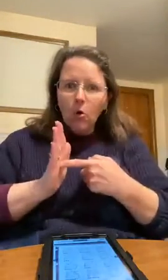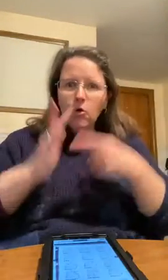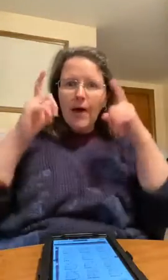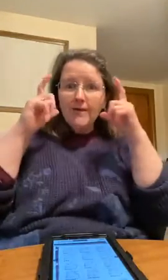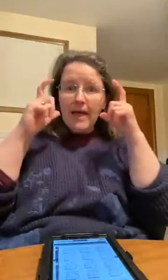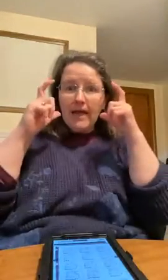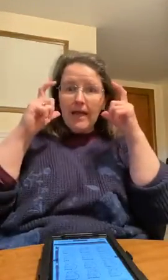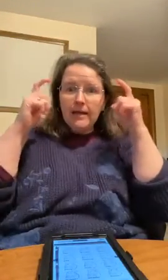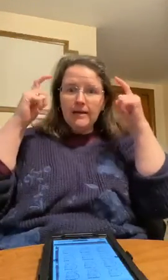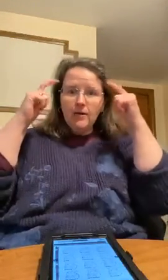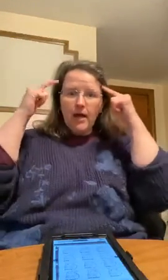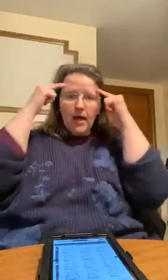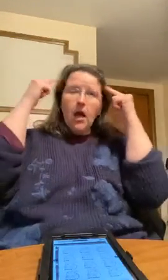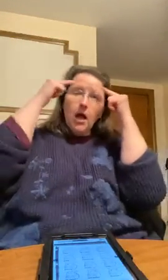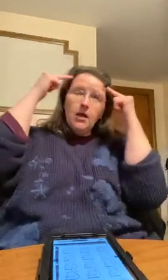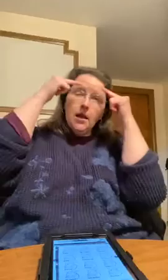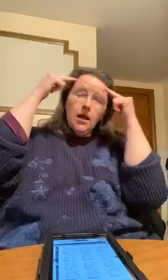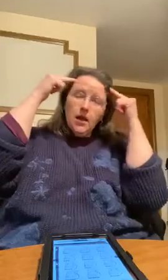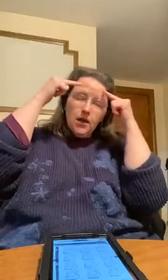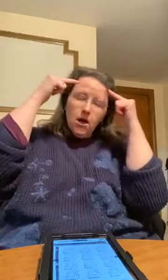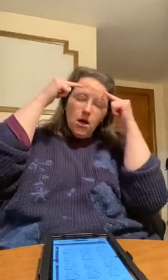have a headache. Okay, headache.